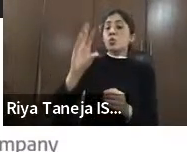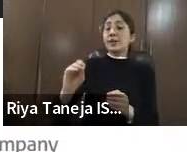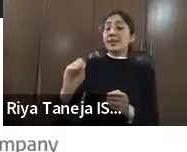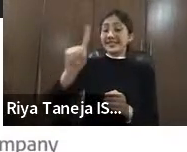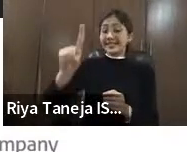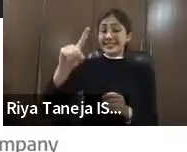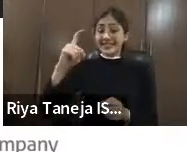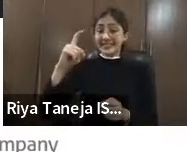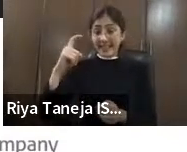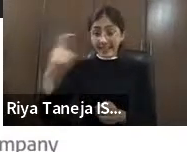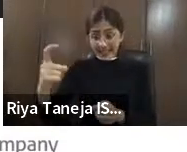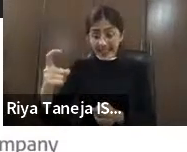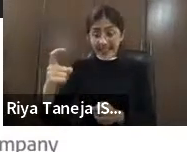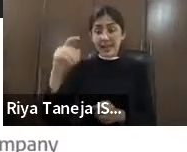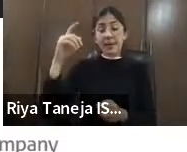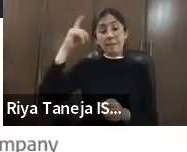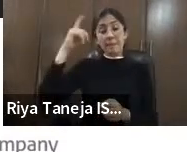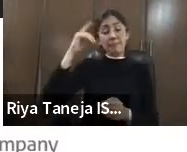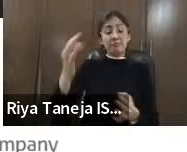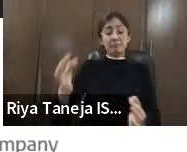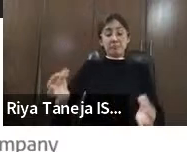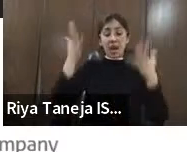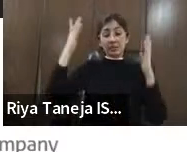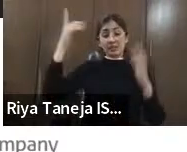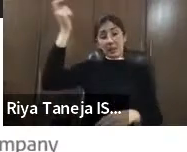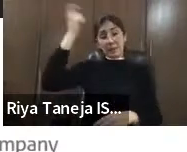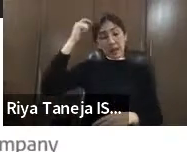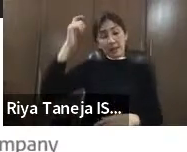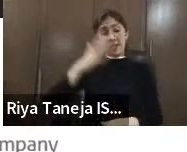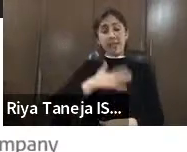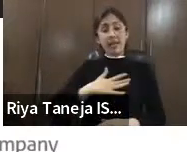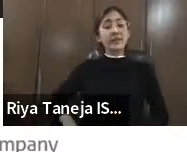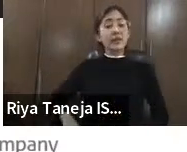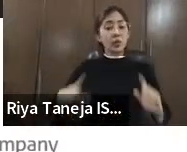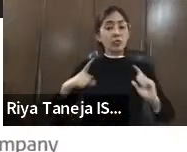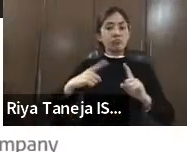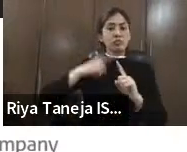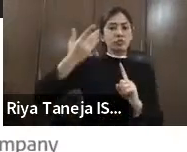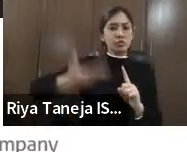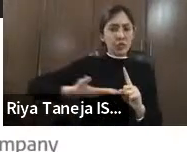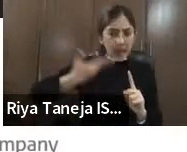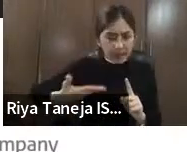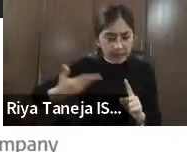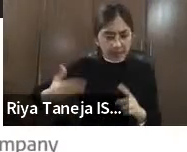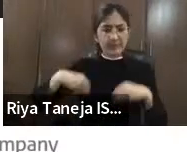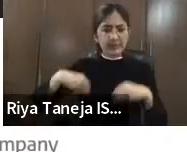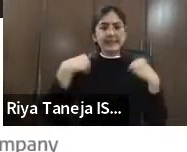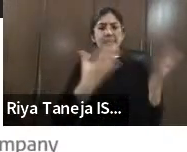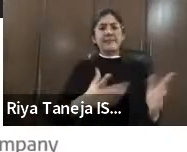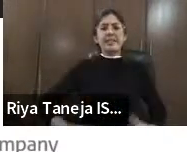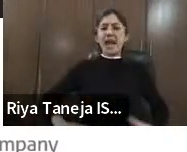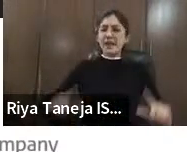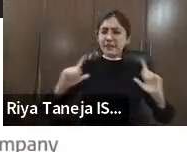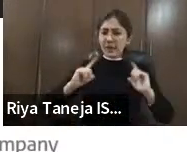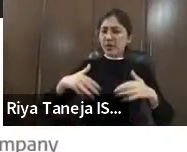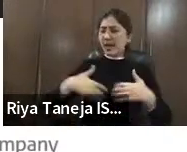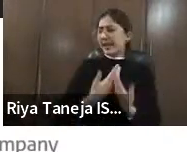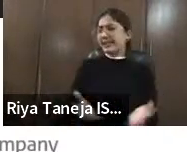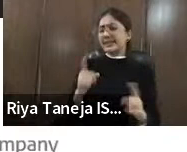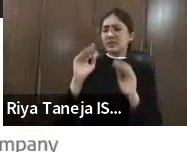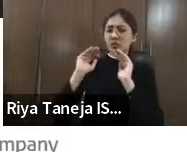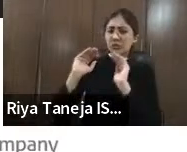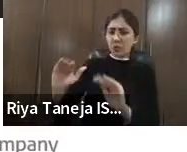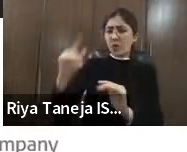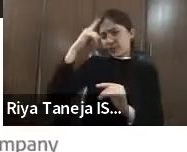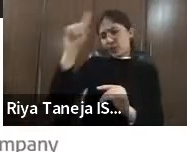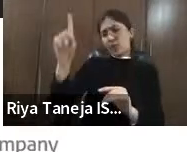started Mastermind Livelihood to train and provide livelihood support to differently abled